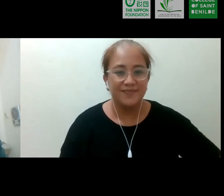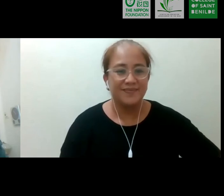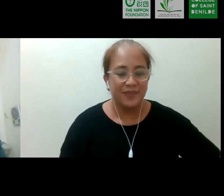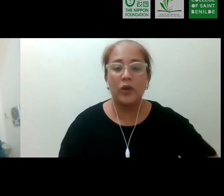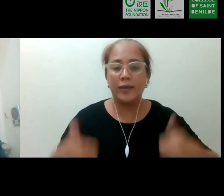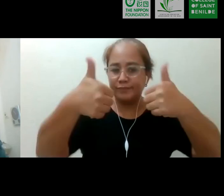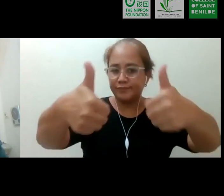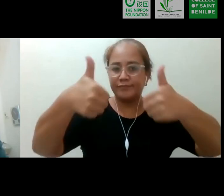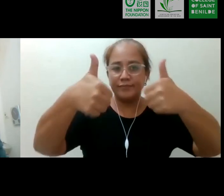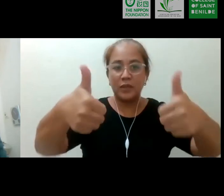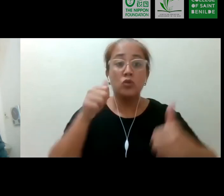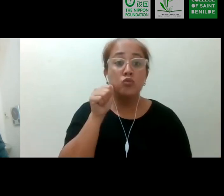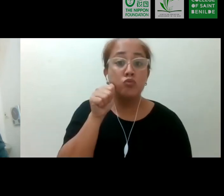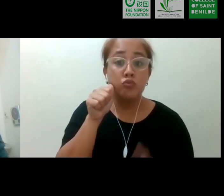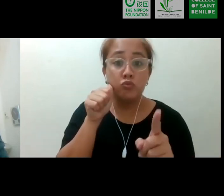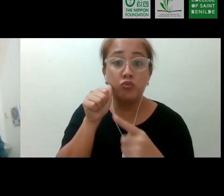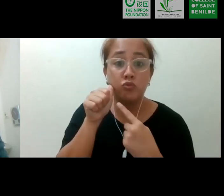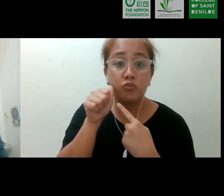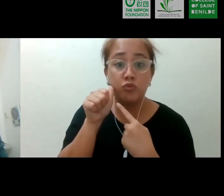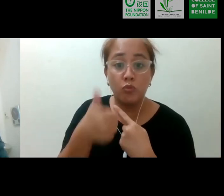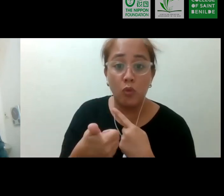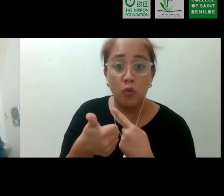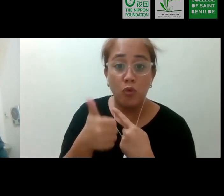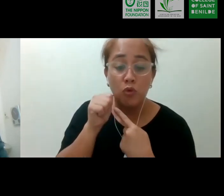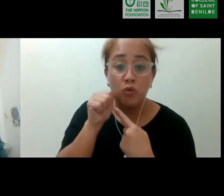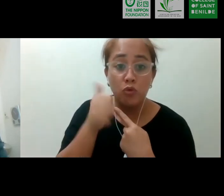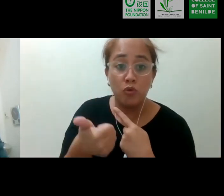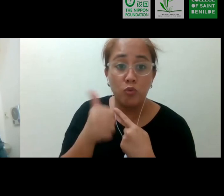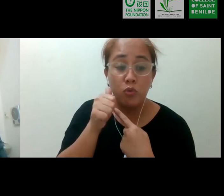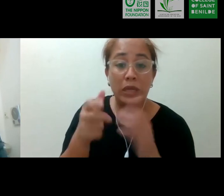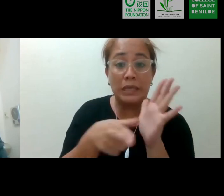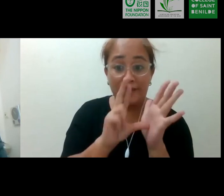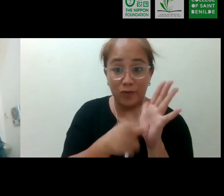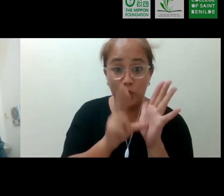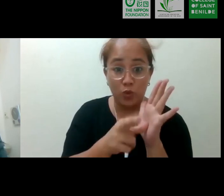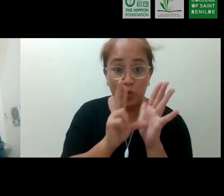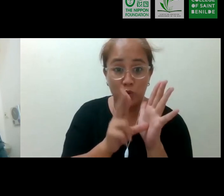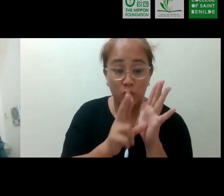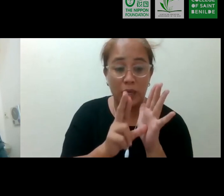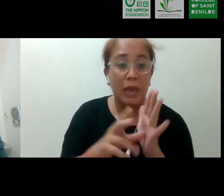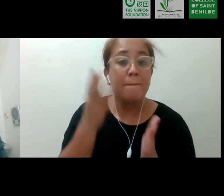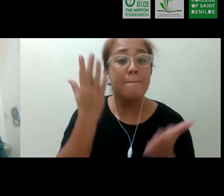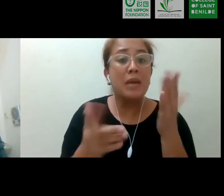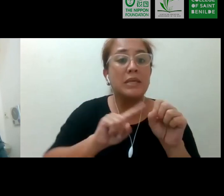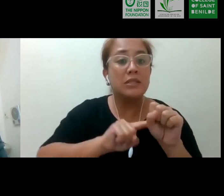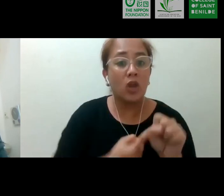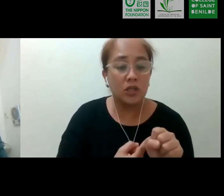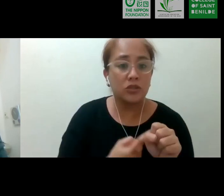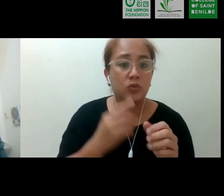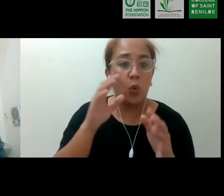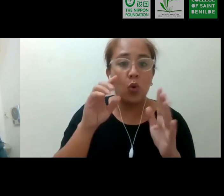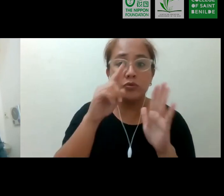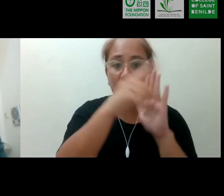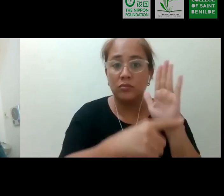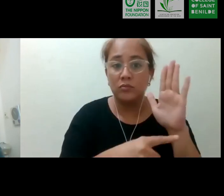Okay, so tomorrow we will review this and maybe start on